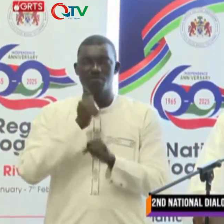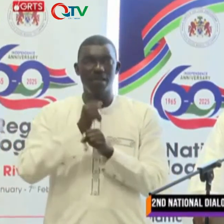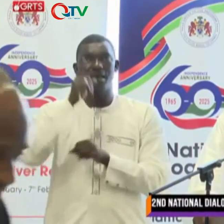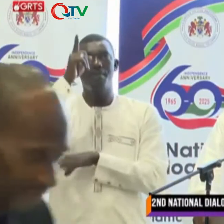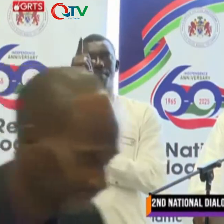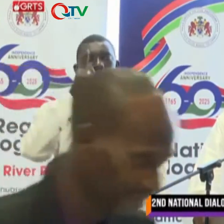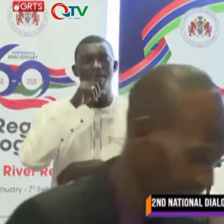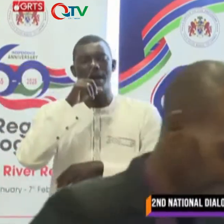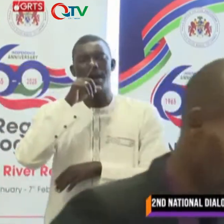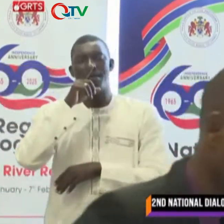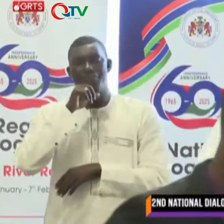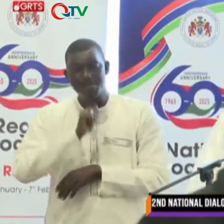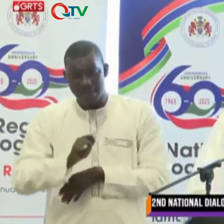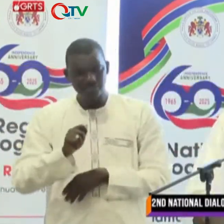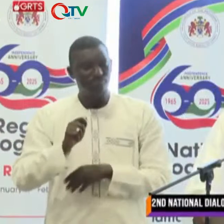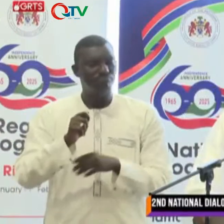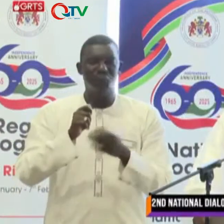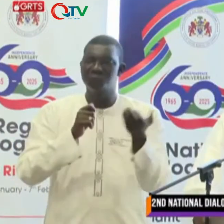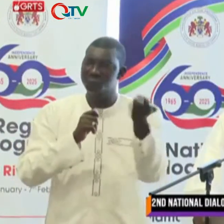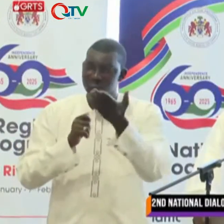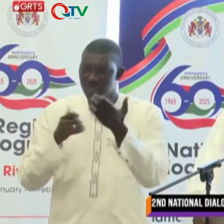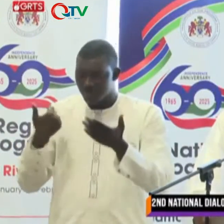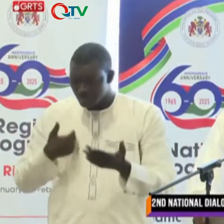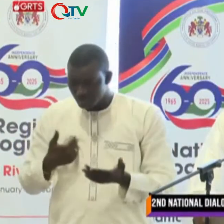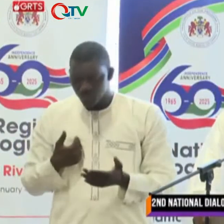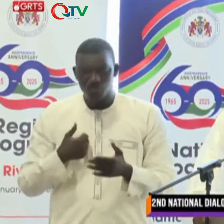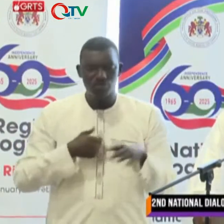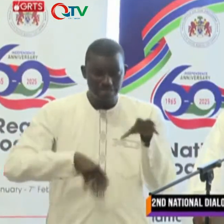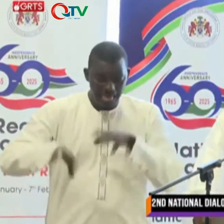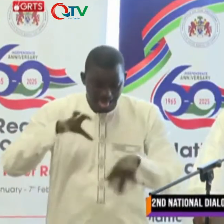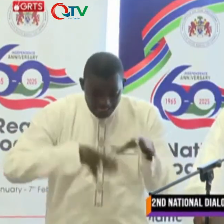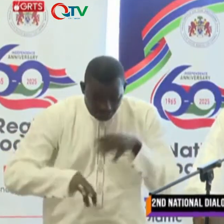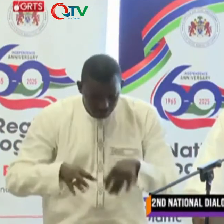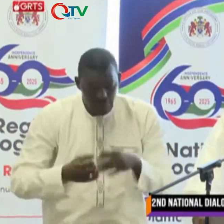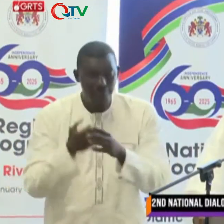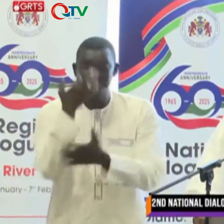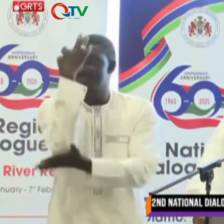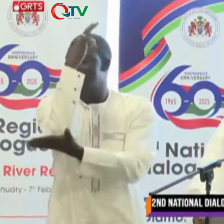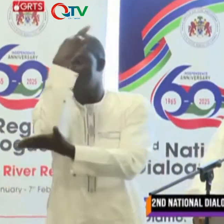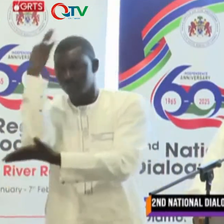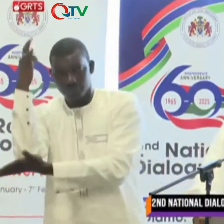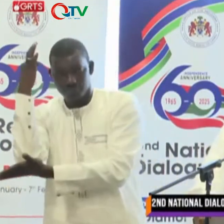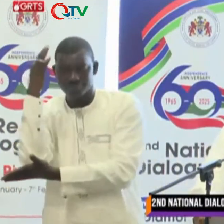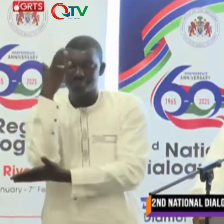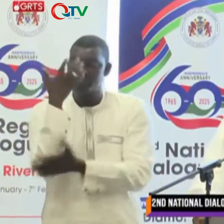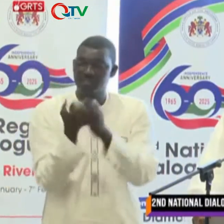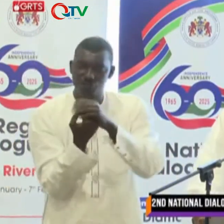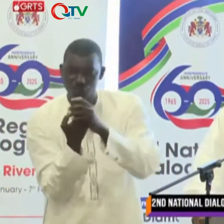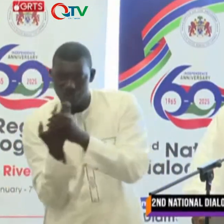mankind, the wildlife, the flora and the fauna, and the jinn also.